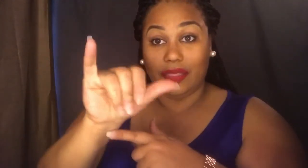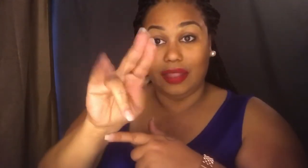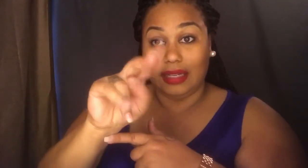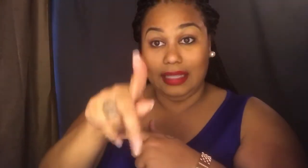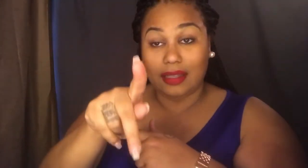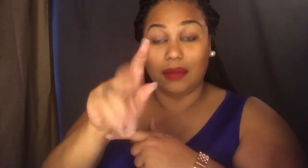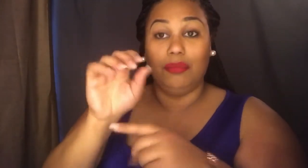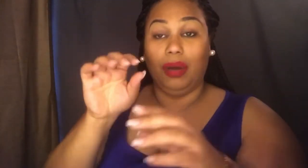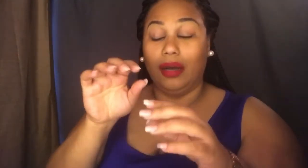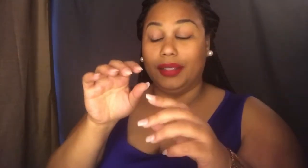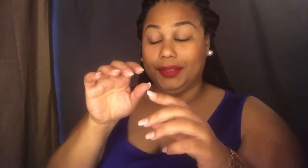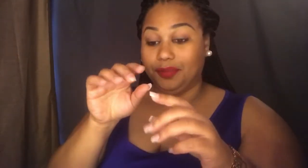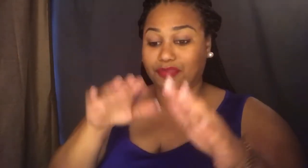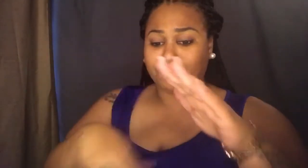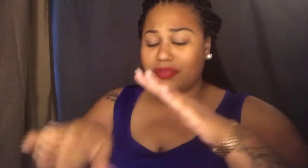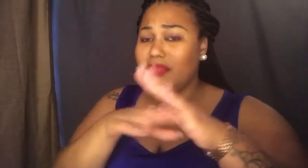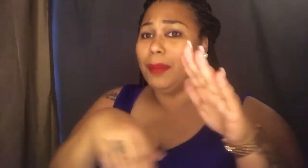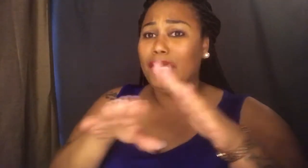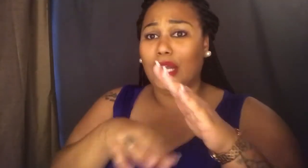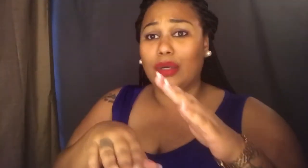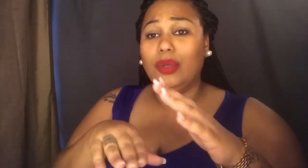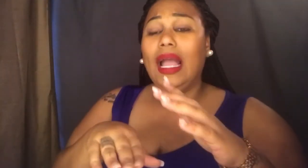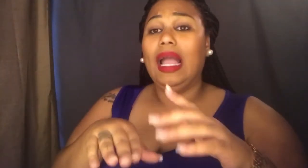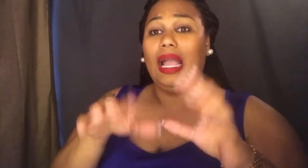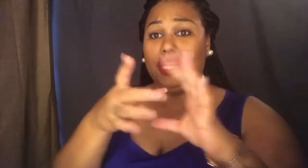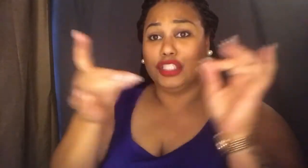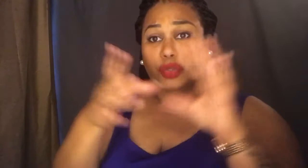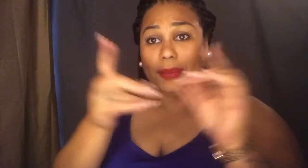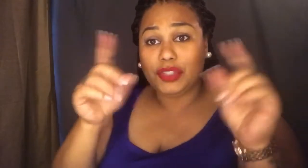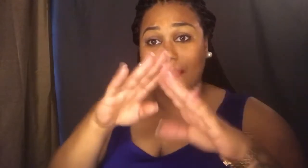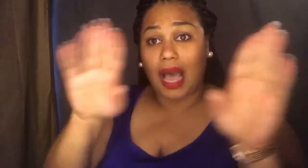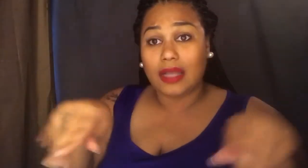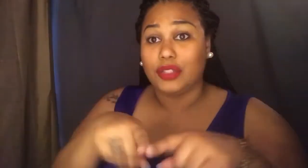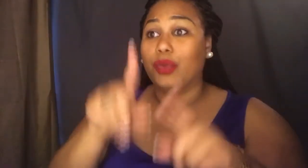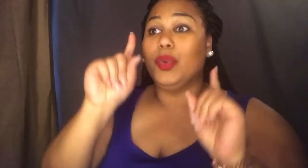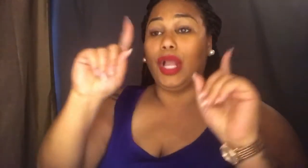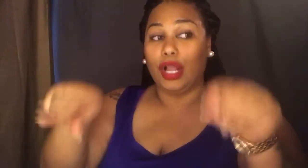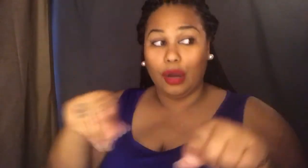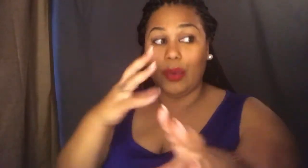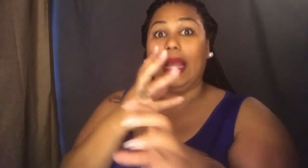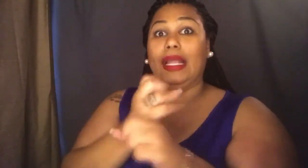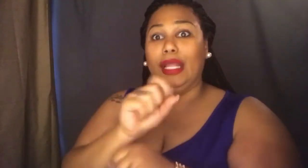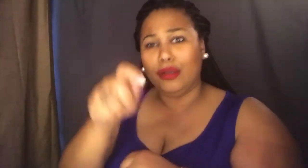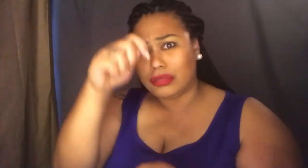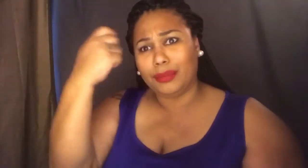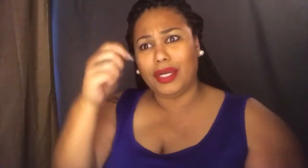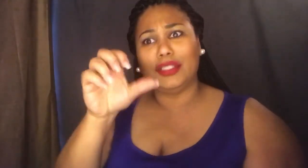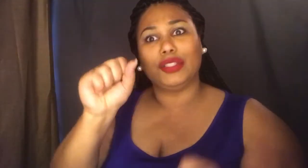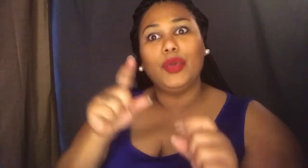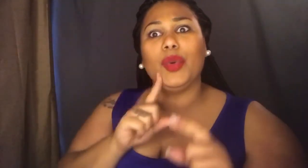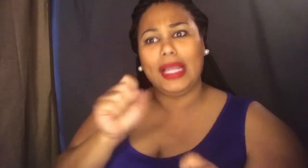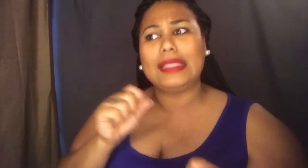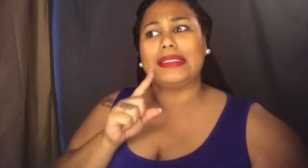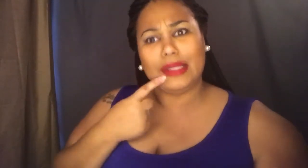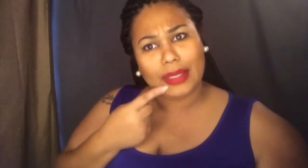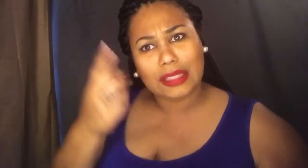the link below in the description box so you can go and get you some brushes so you can get serious about